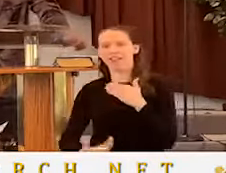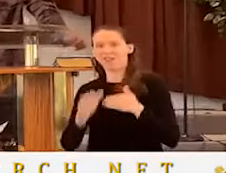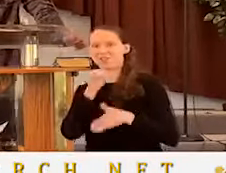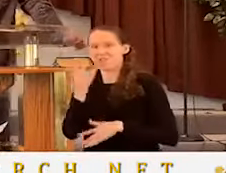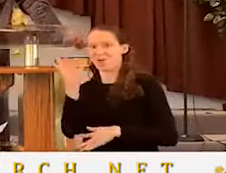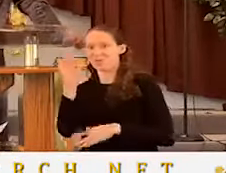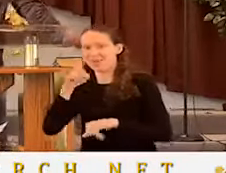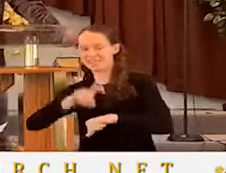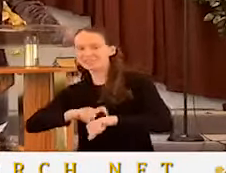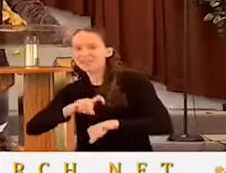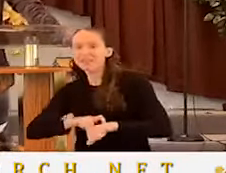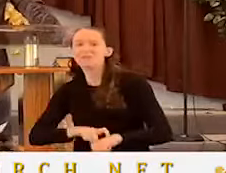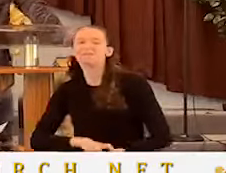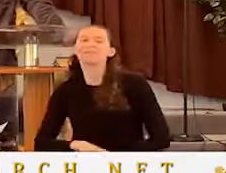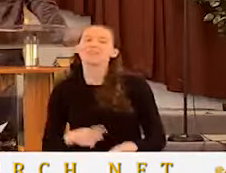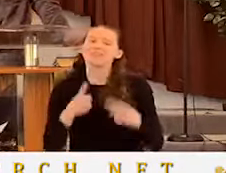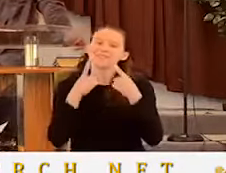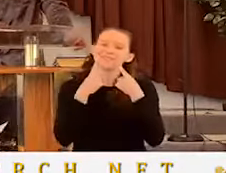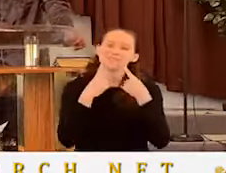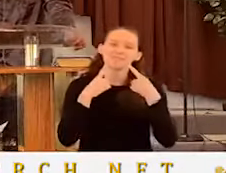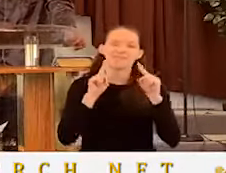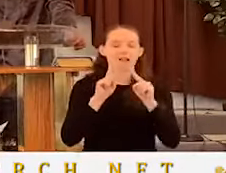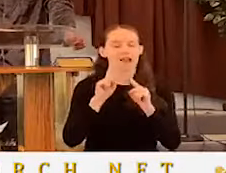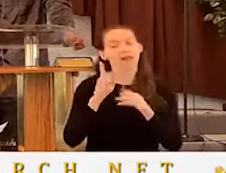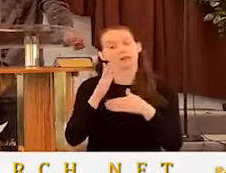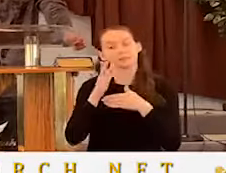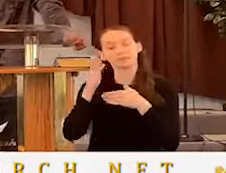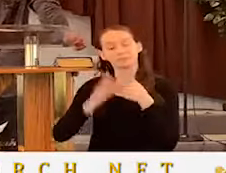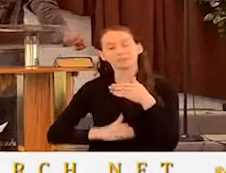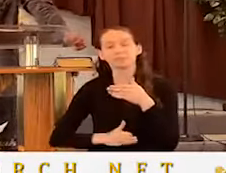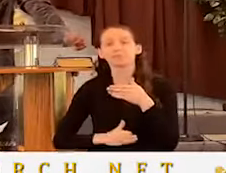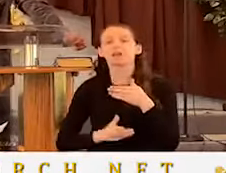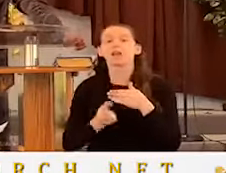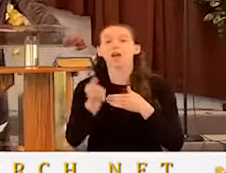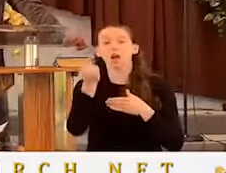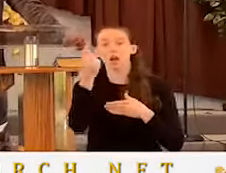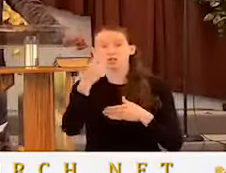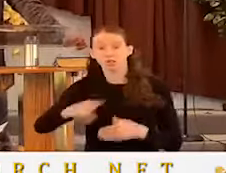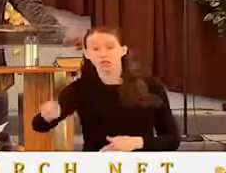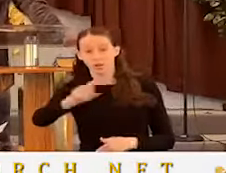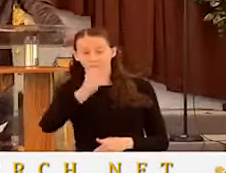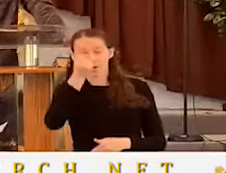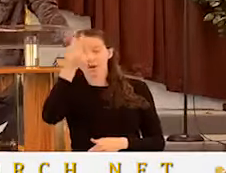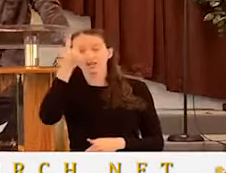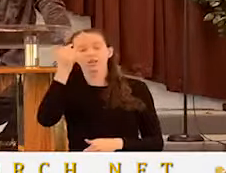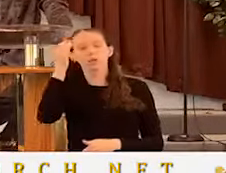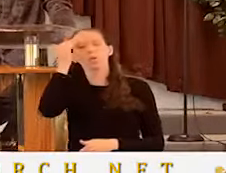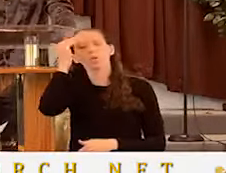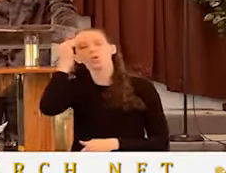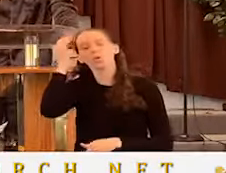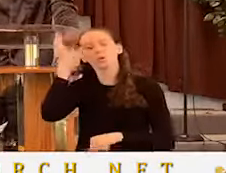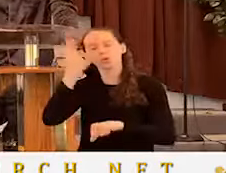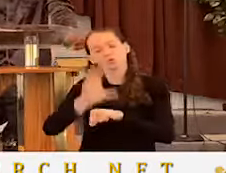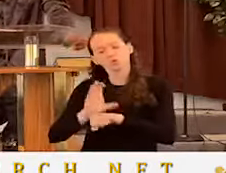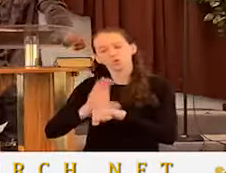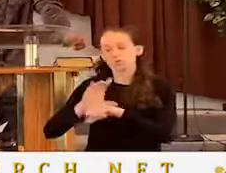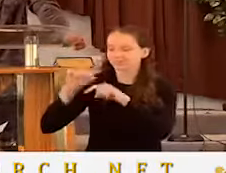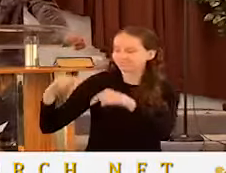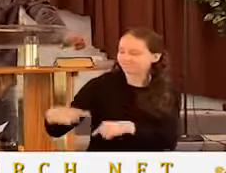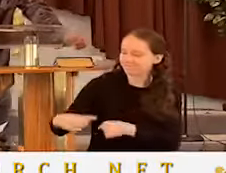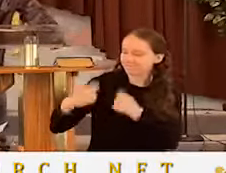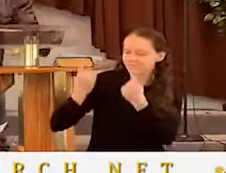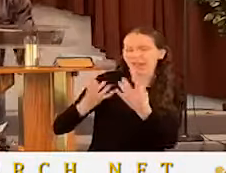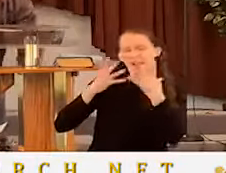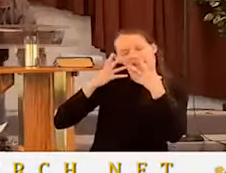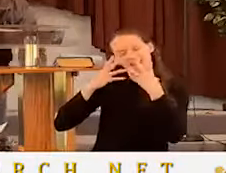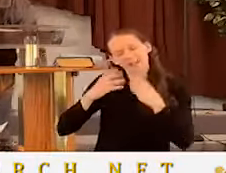of the service. Finally, as a close, child of God, the church has